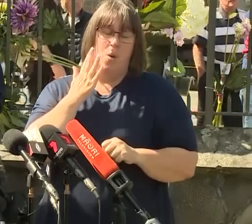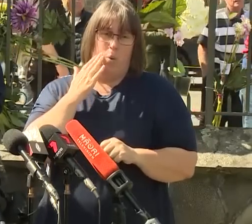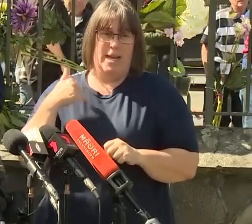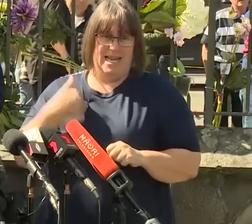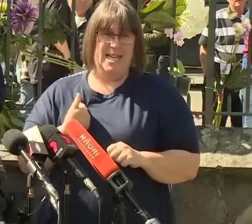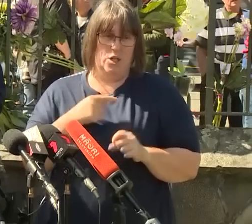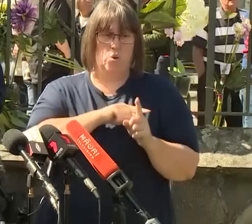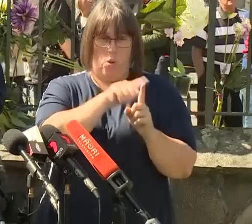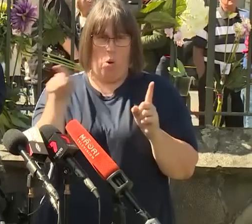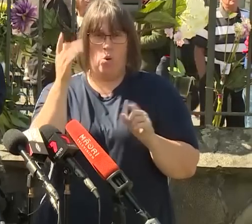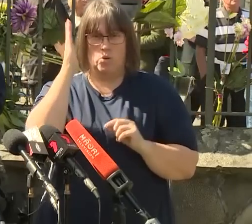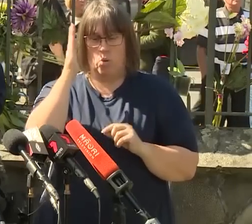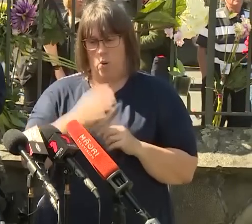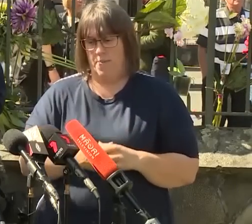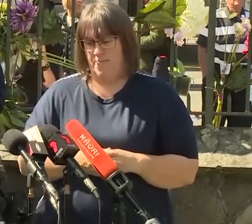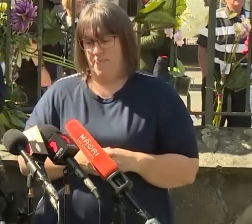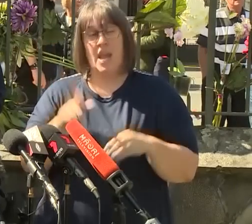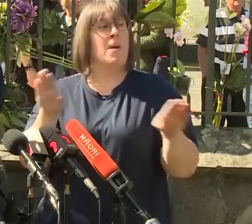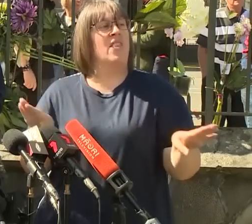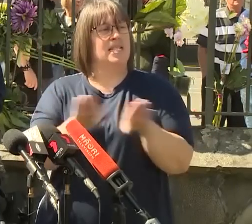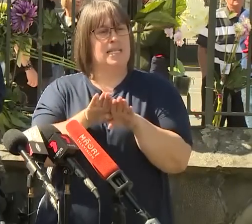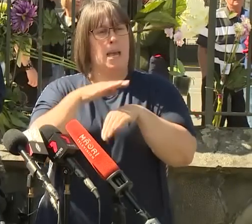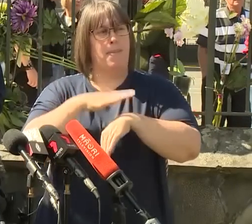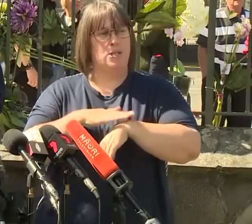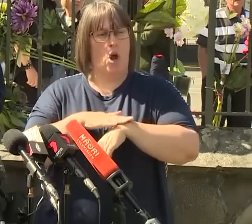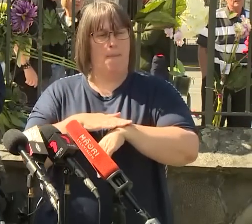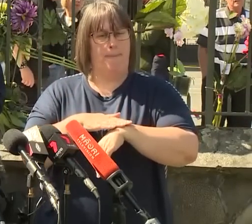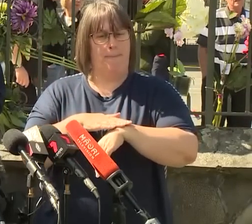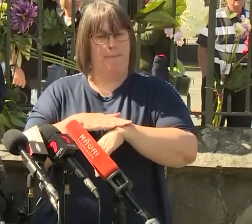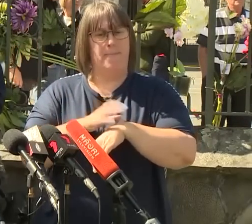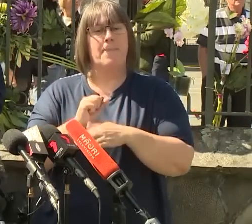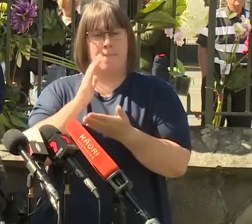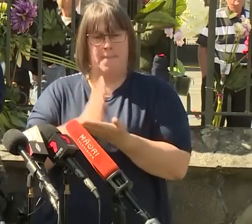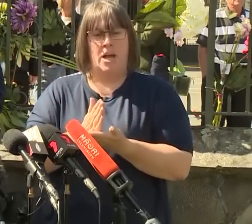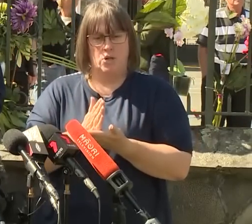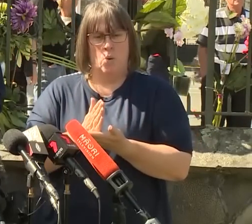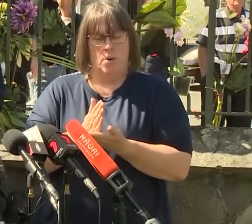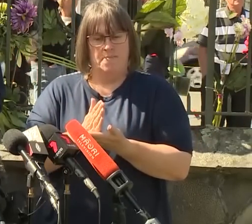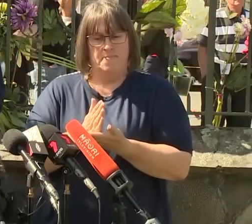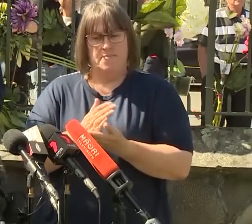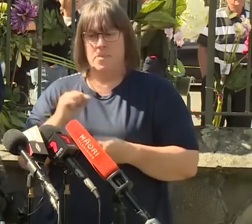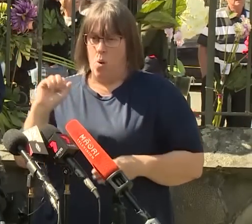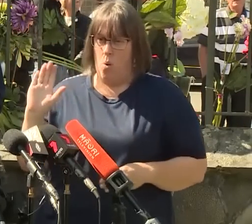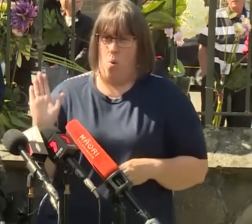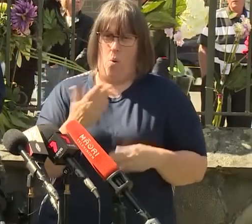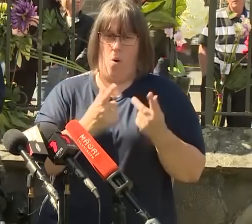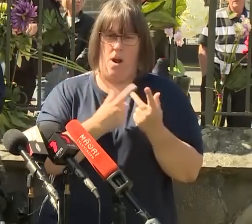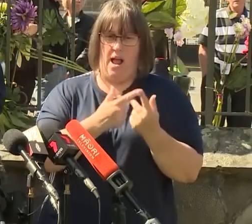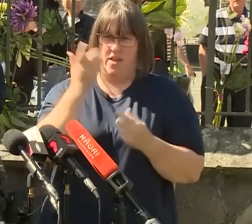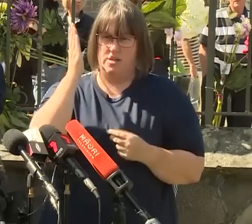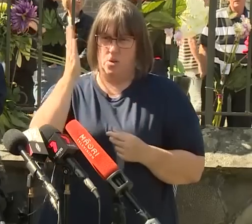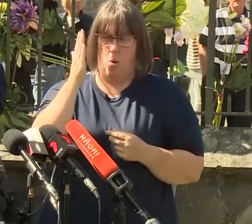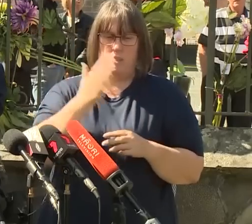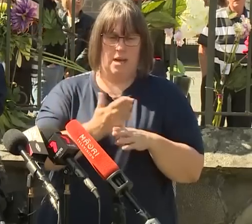these priority schools, while at the same time making sure that all our other schools and early